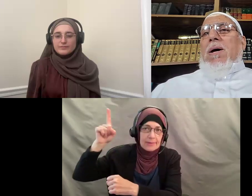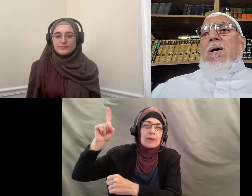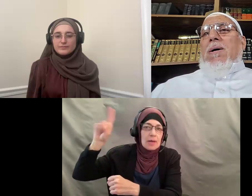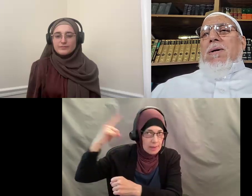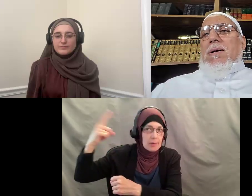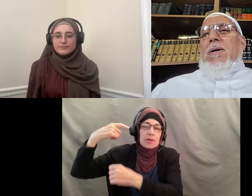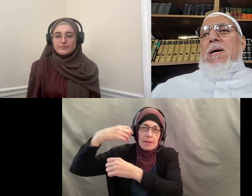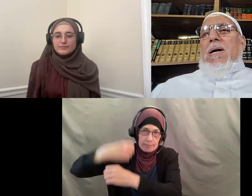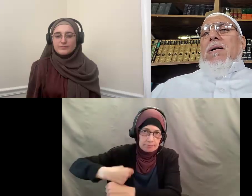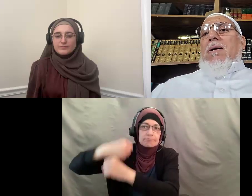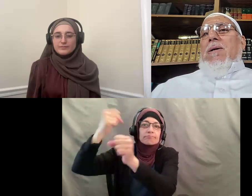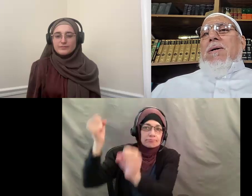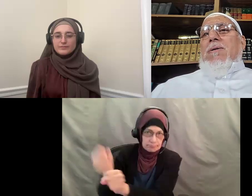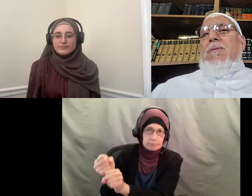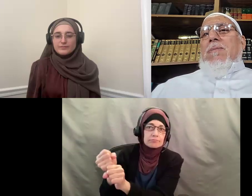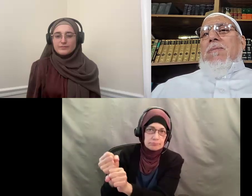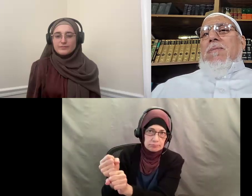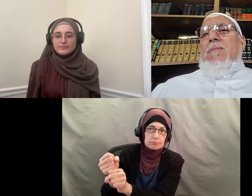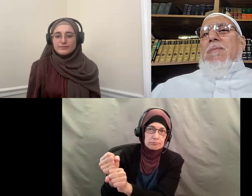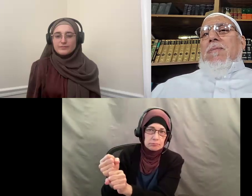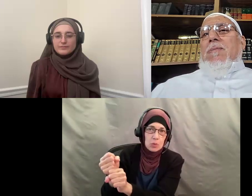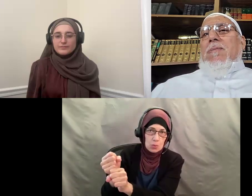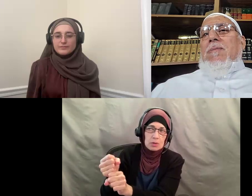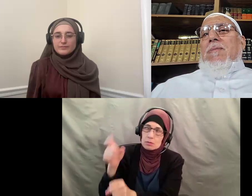Only Allah can create.